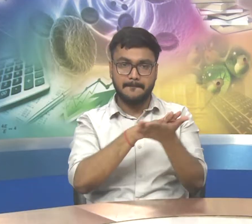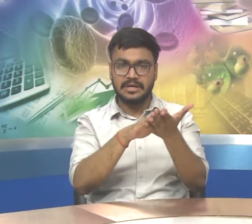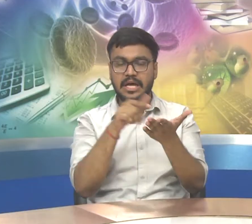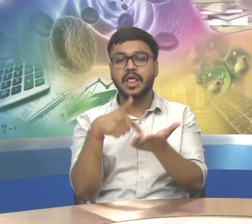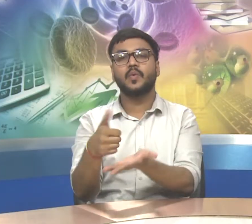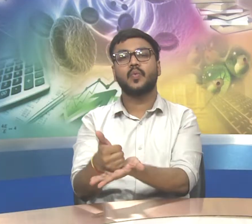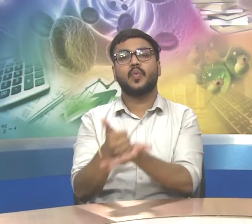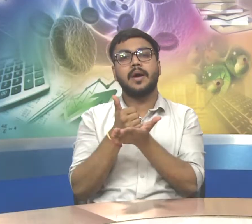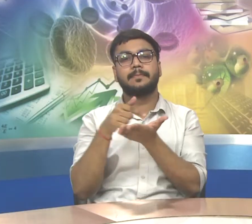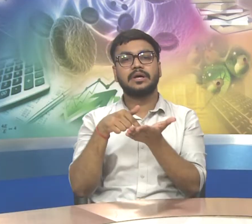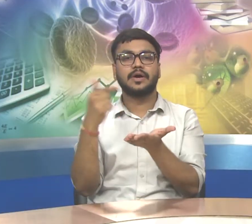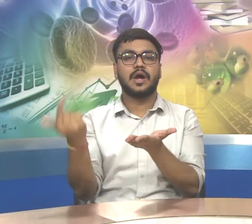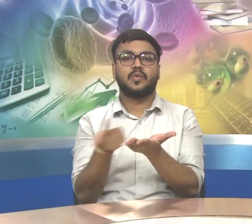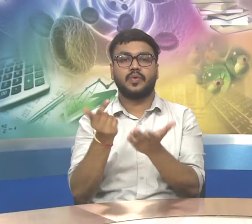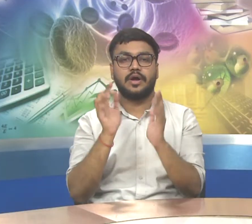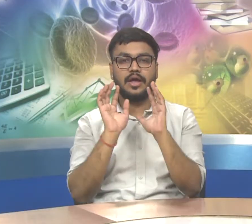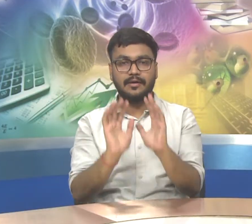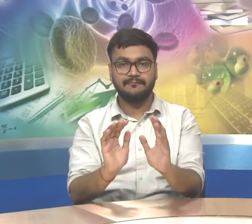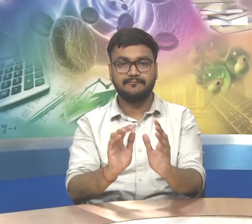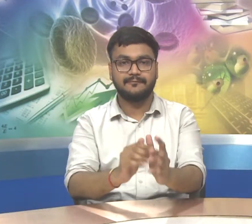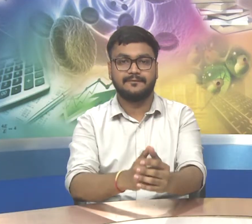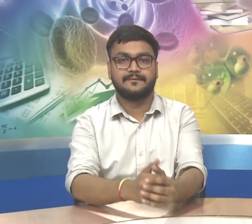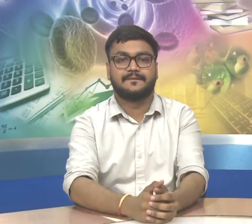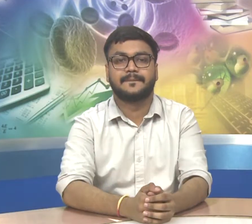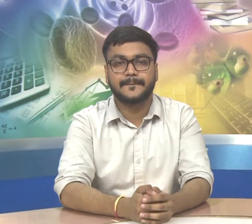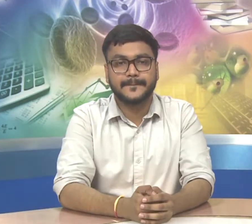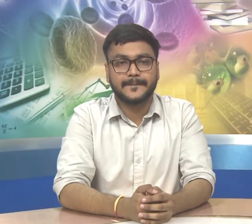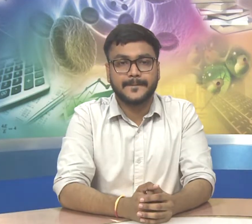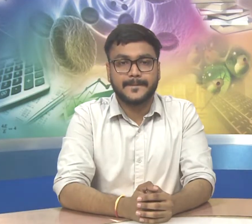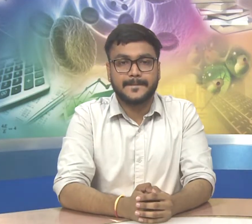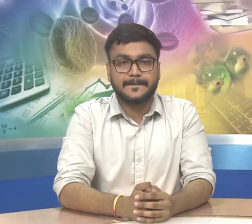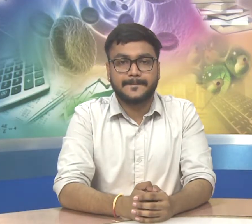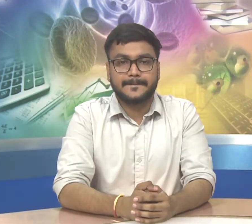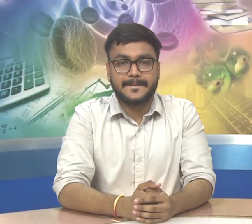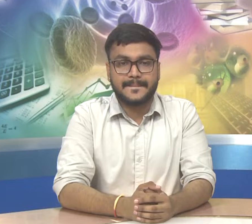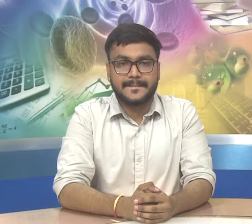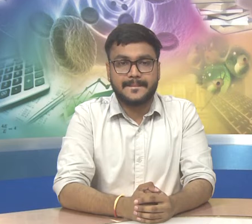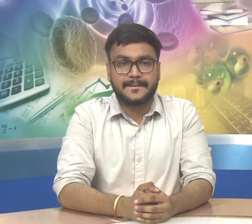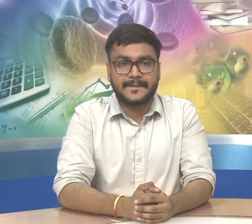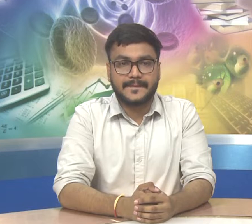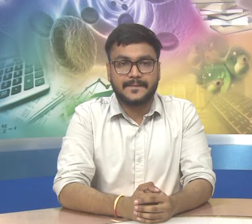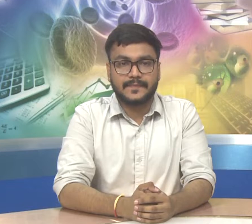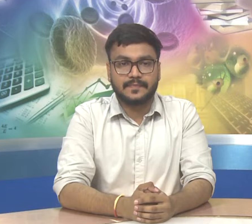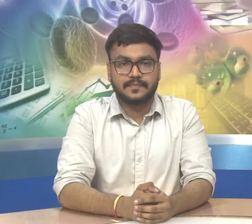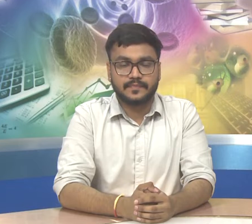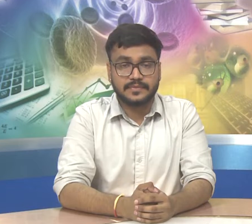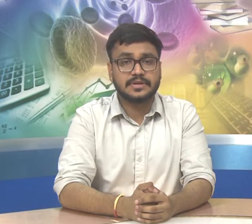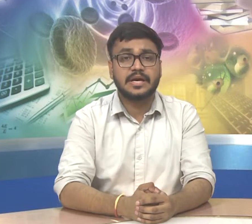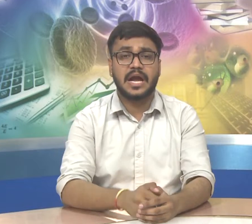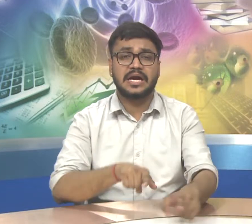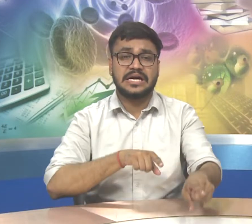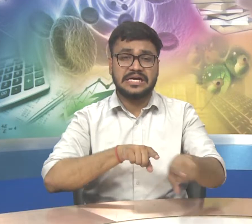And this atomic number helps in identifying one element from another.